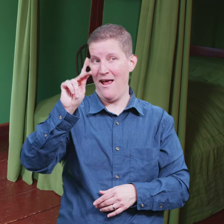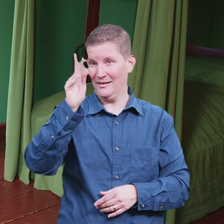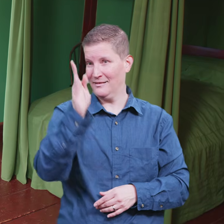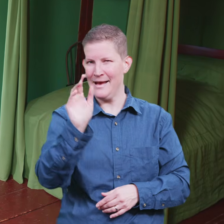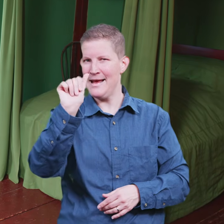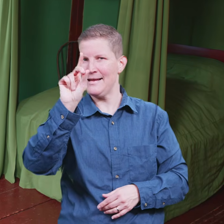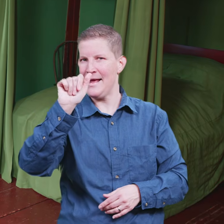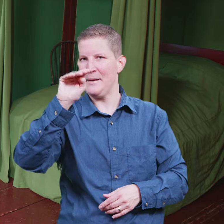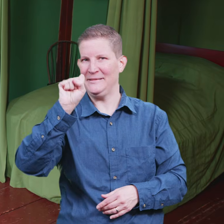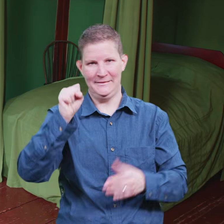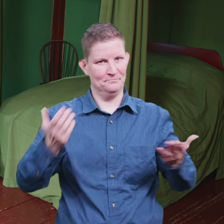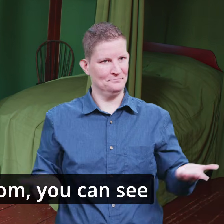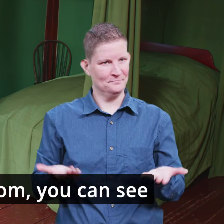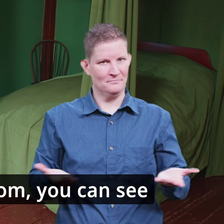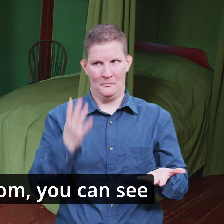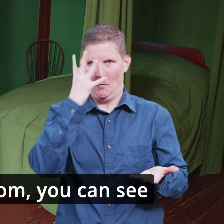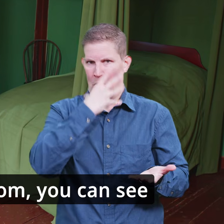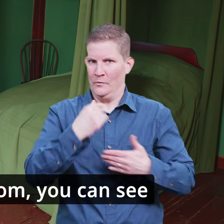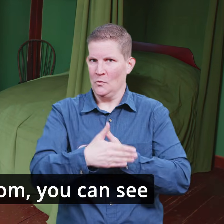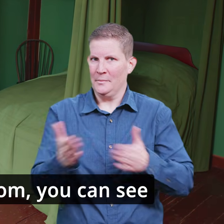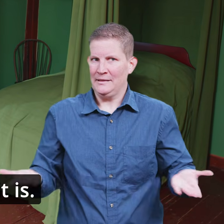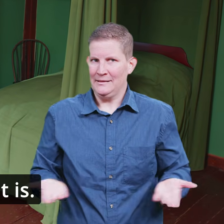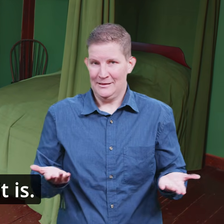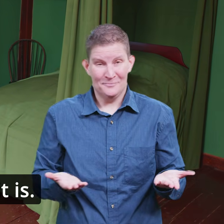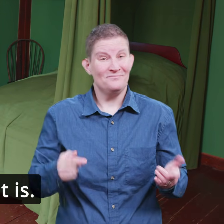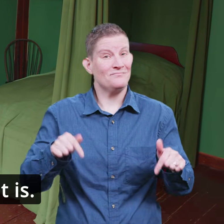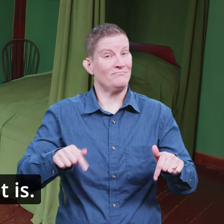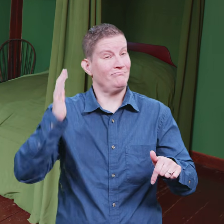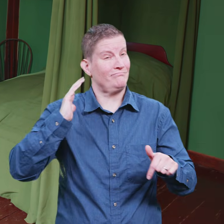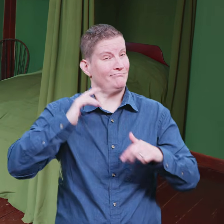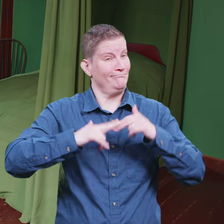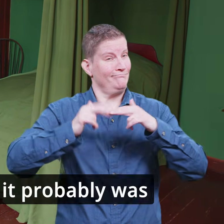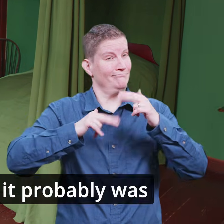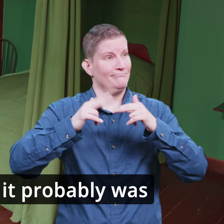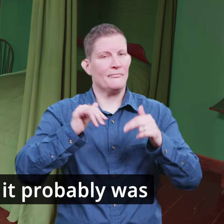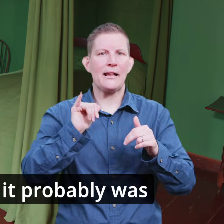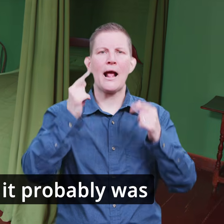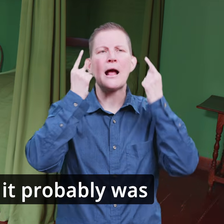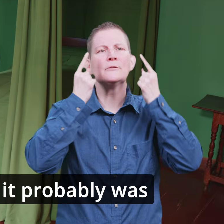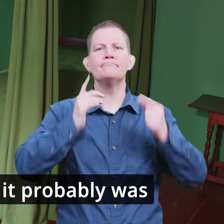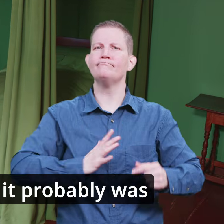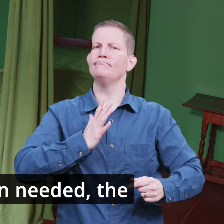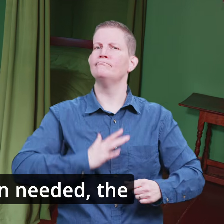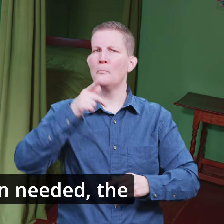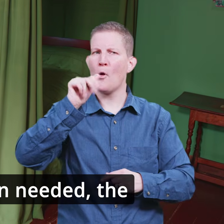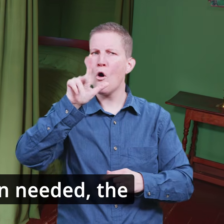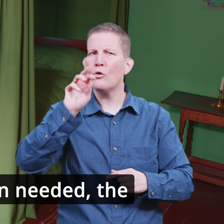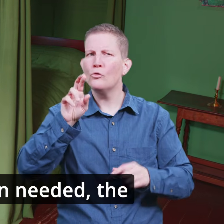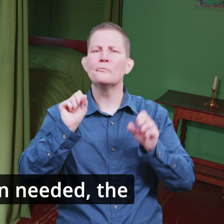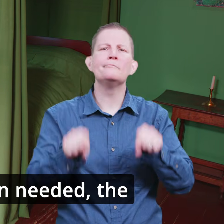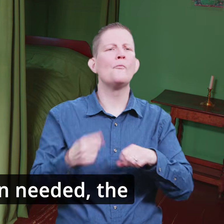Hancock-Adams room. As you look around this room, you can see how beautiful it is. When the house was built, it probably was a